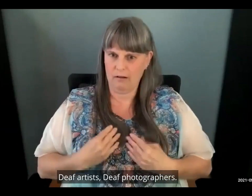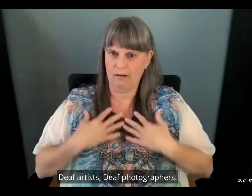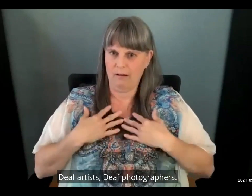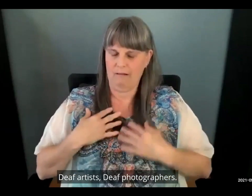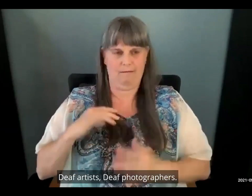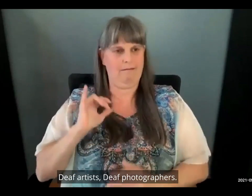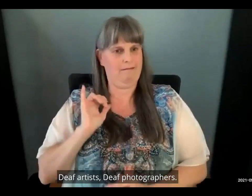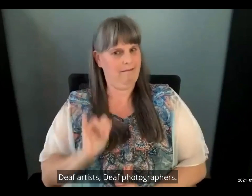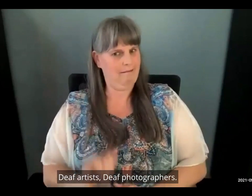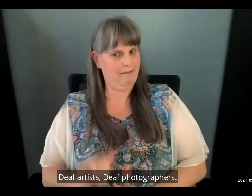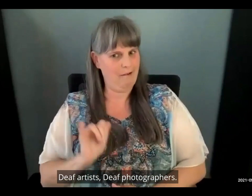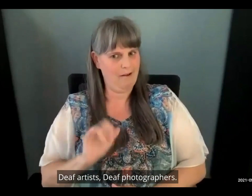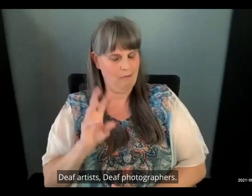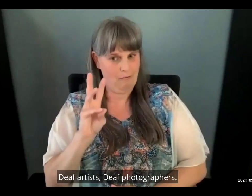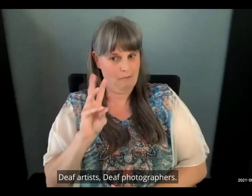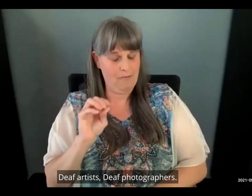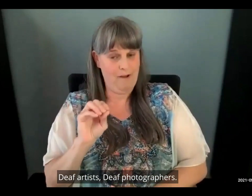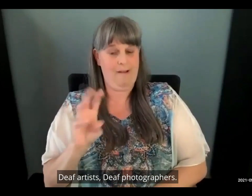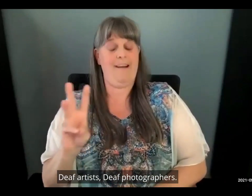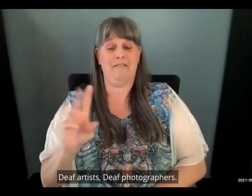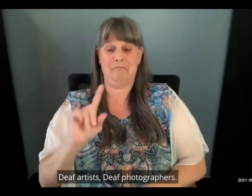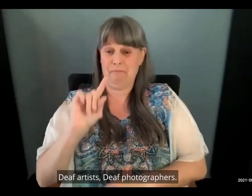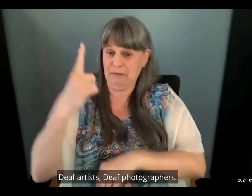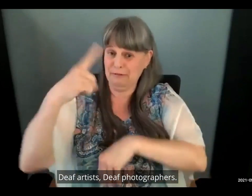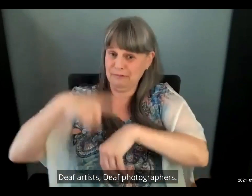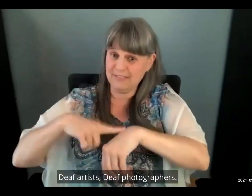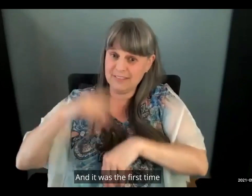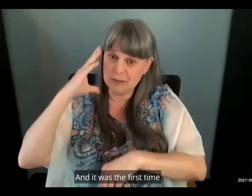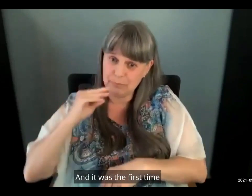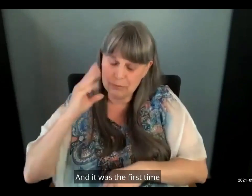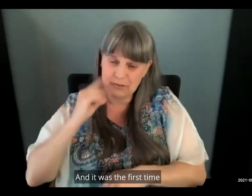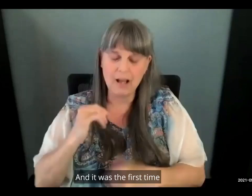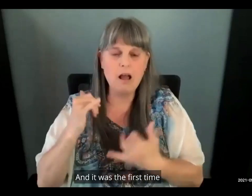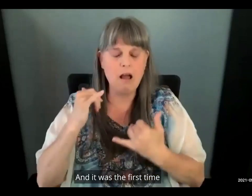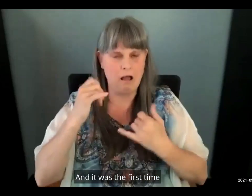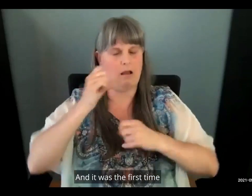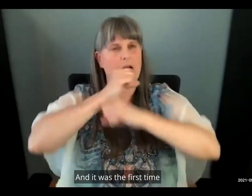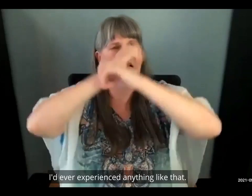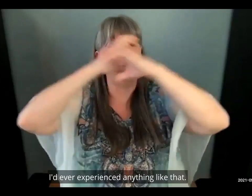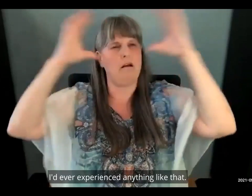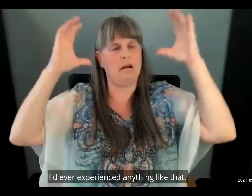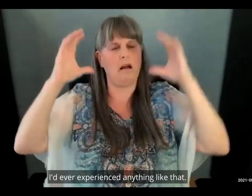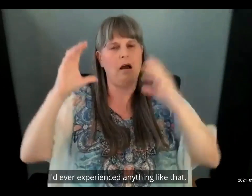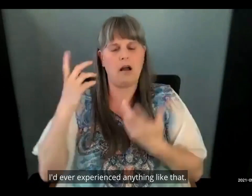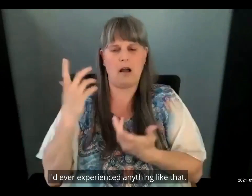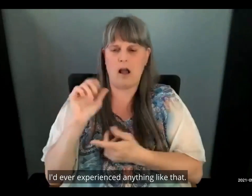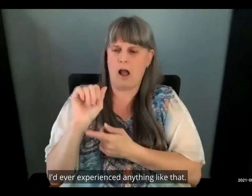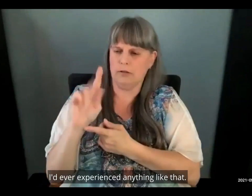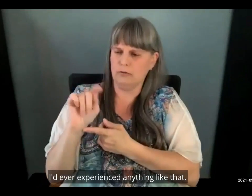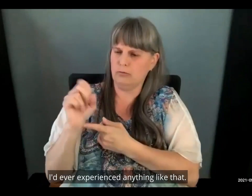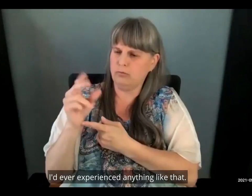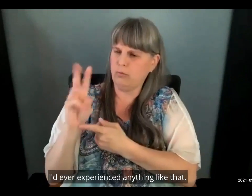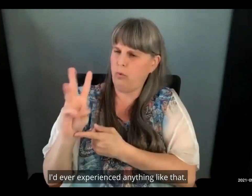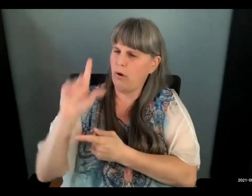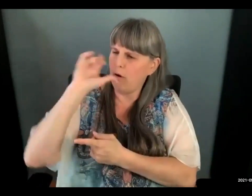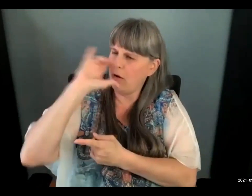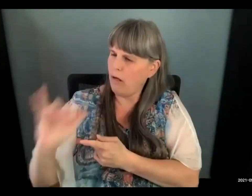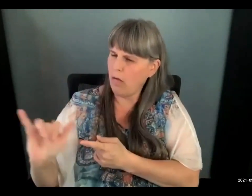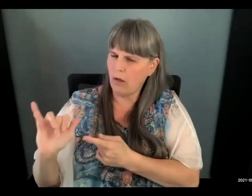deaf artists, deaf photographers. And it was the first time I'd experienced anything like